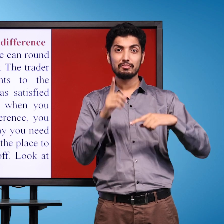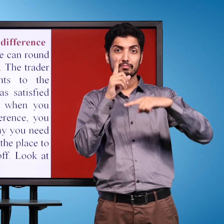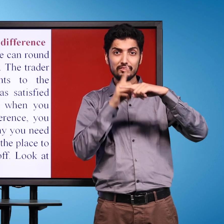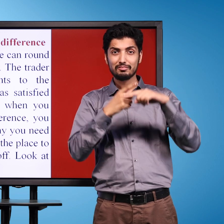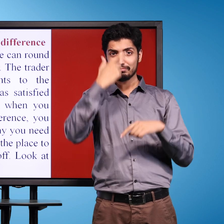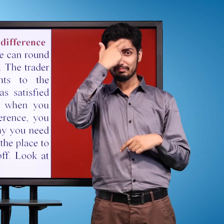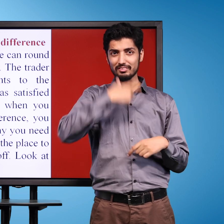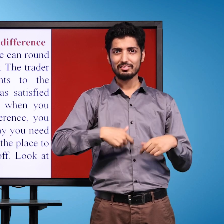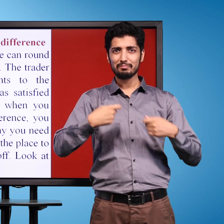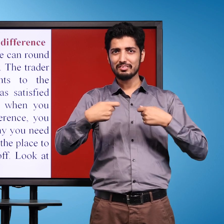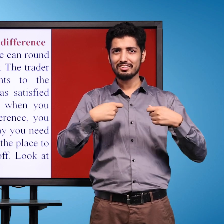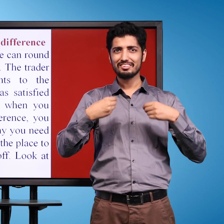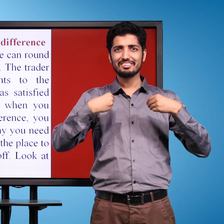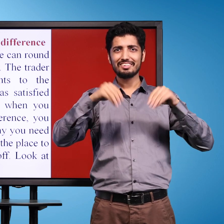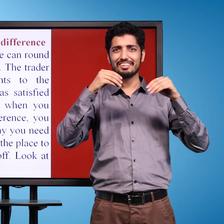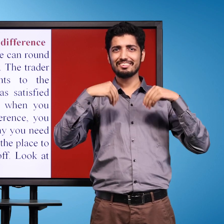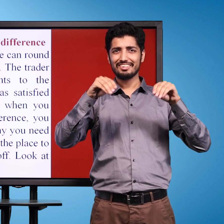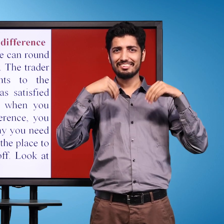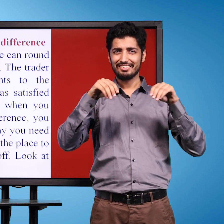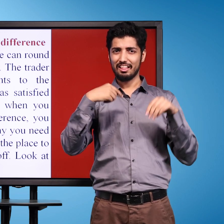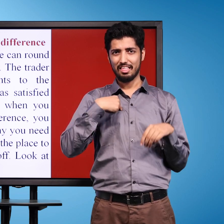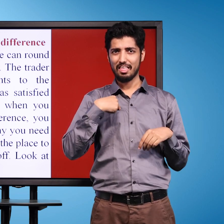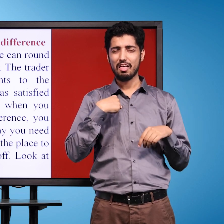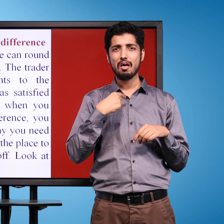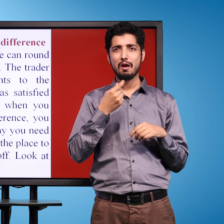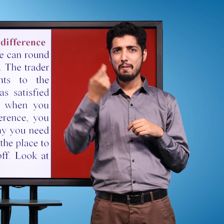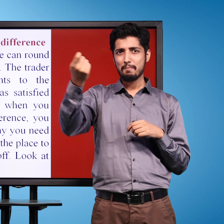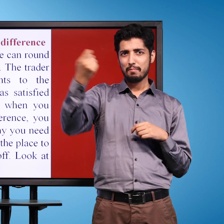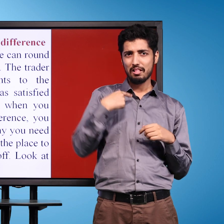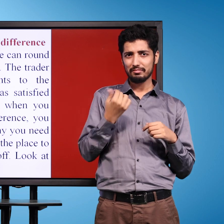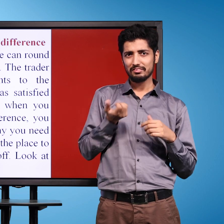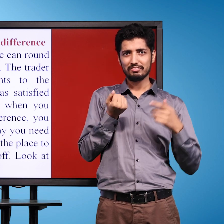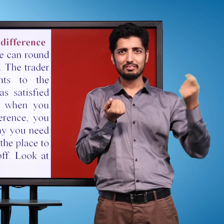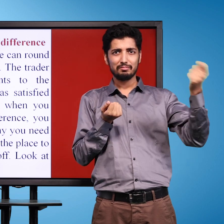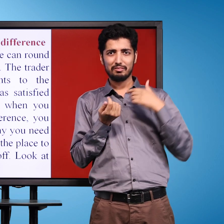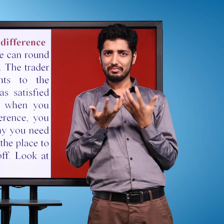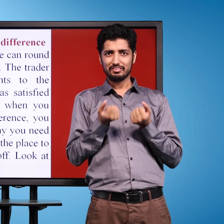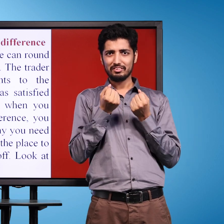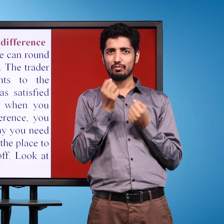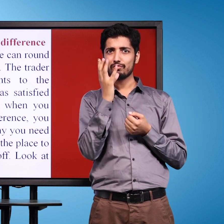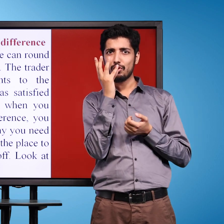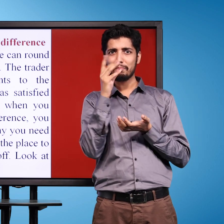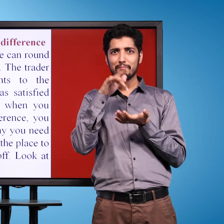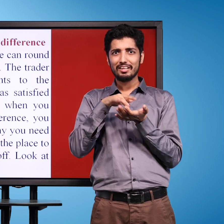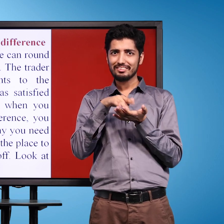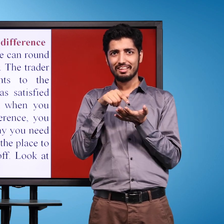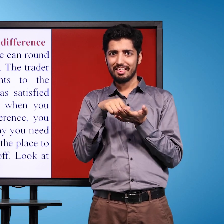The trader rounded off the amounts to the nearest thousands and was satisfied that he had enough.